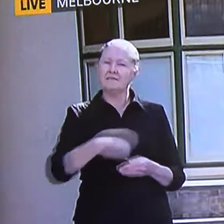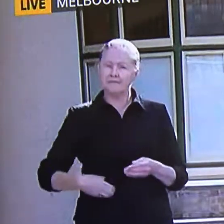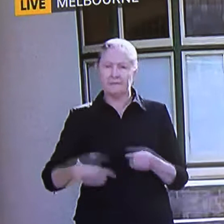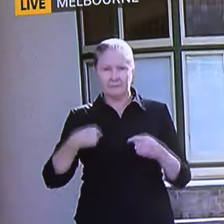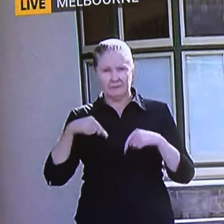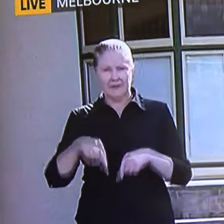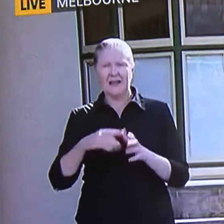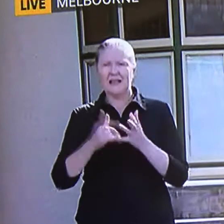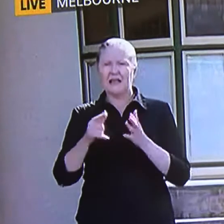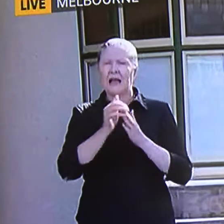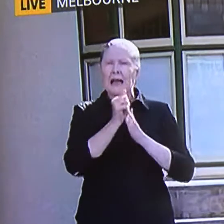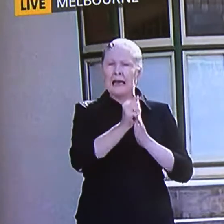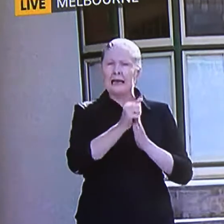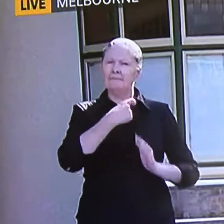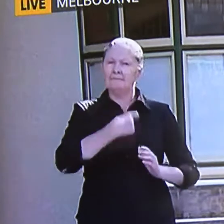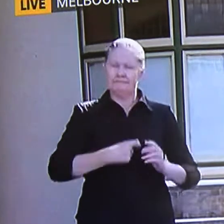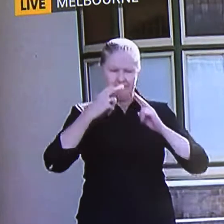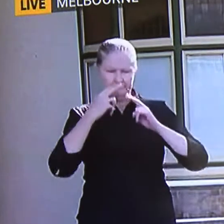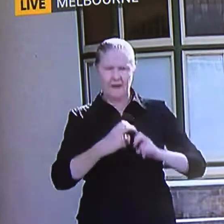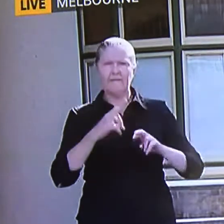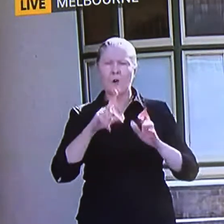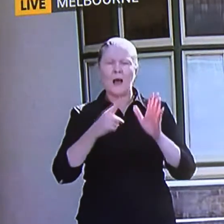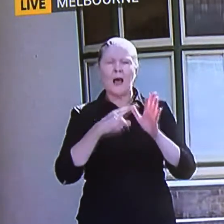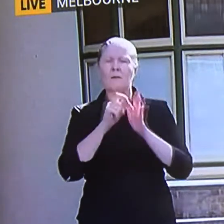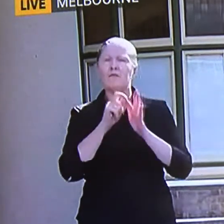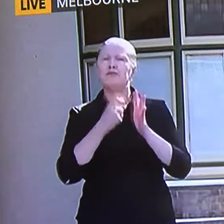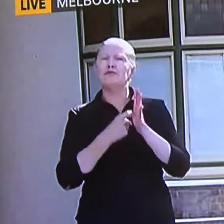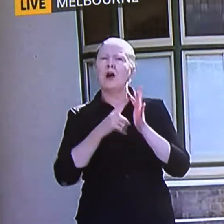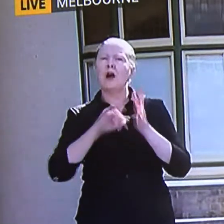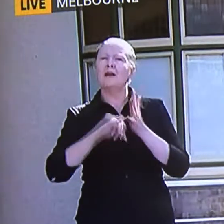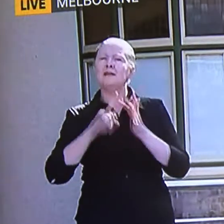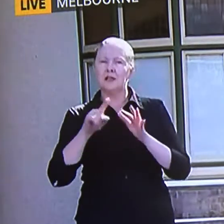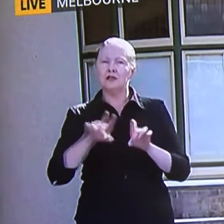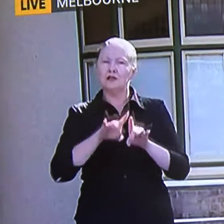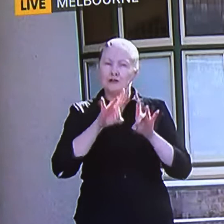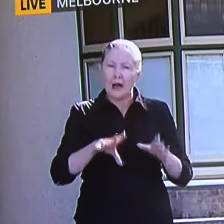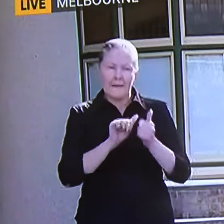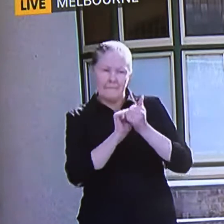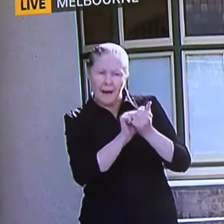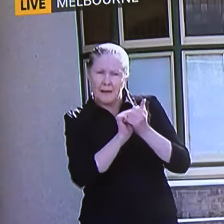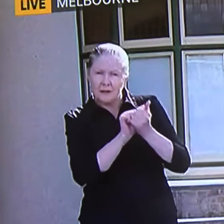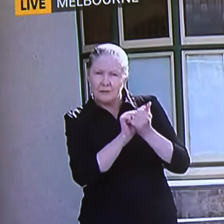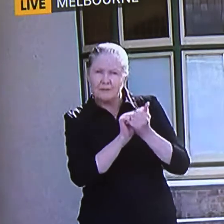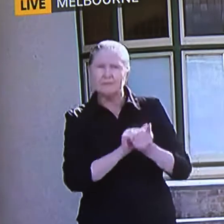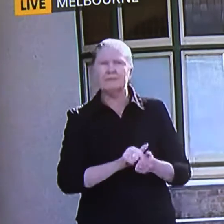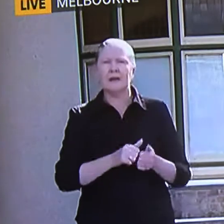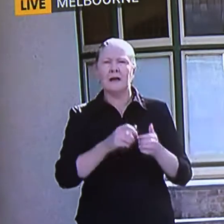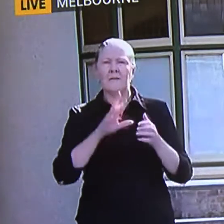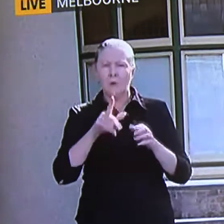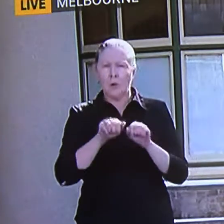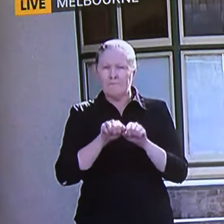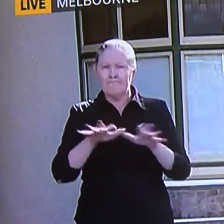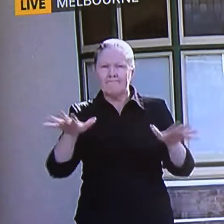speaking as the lead investigator for APRISE. APRISE stands for the Australian Partnership in